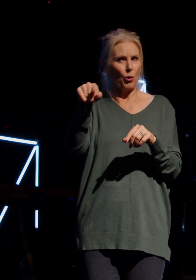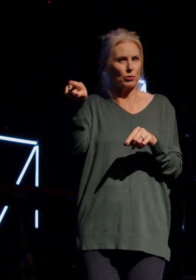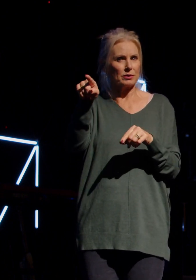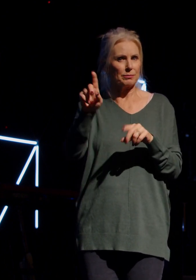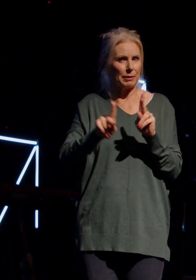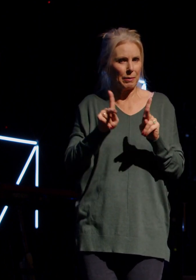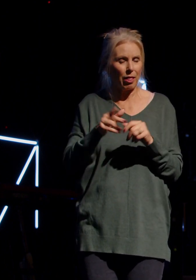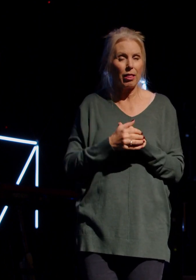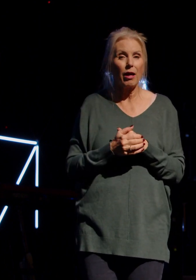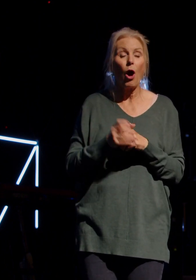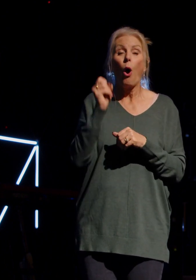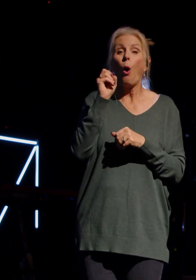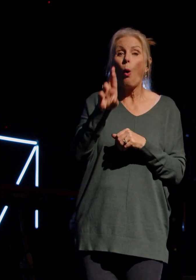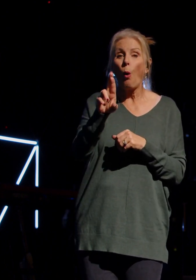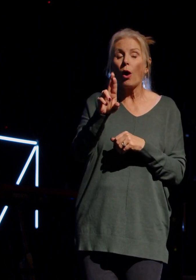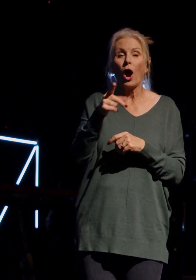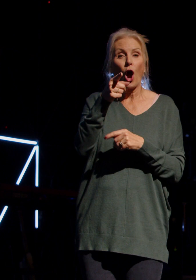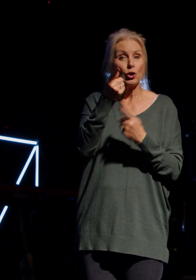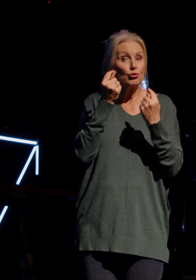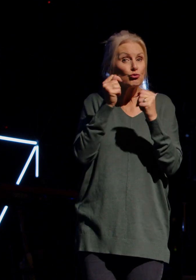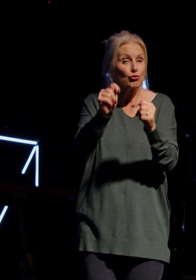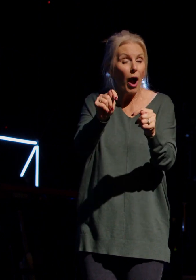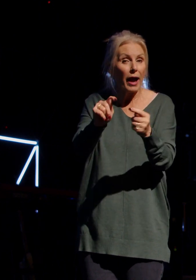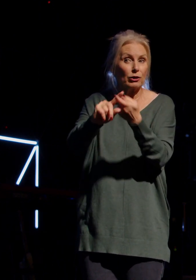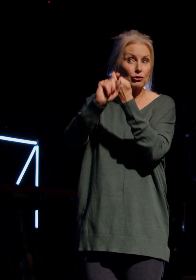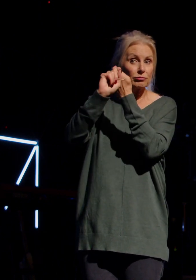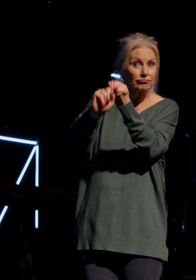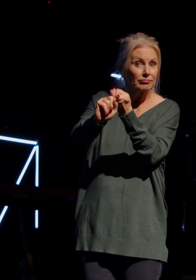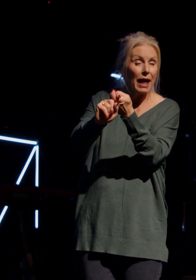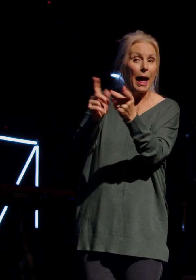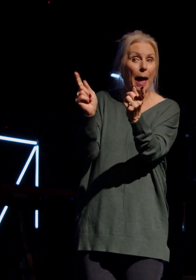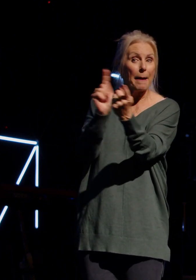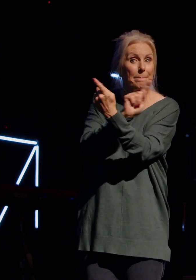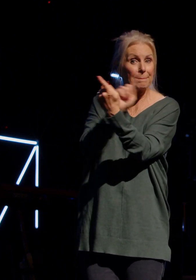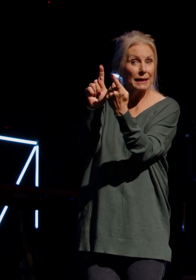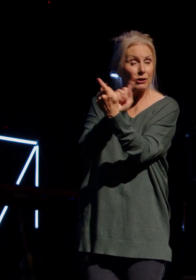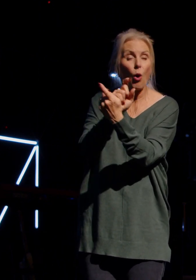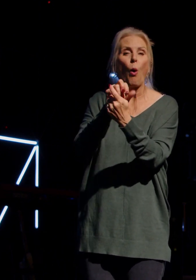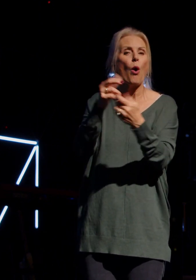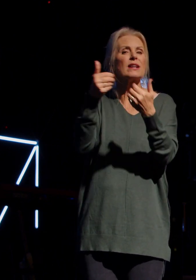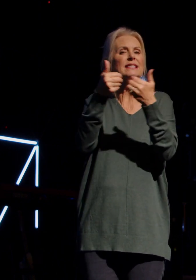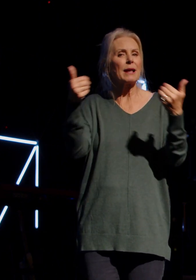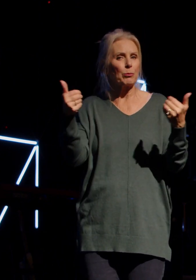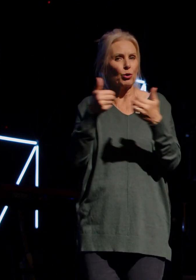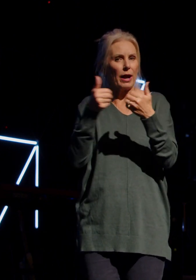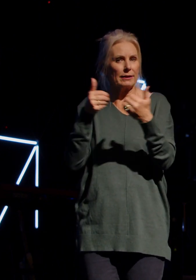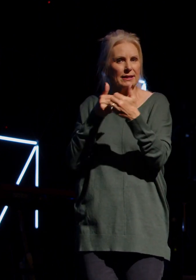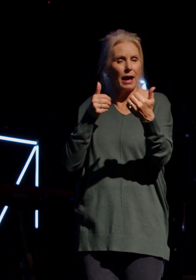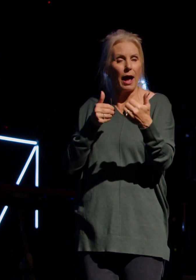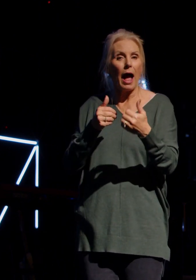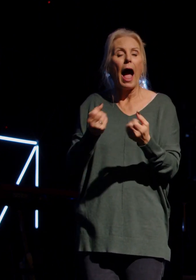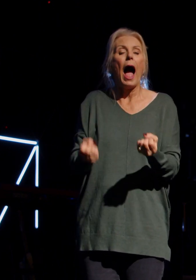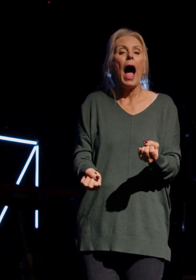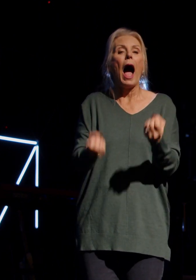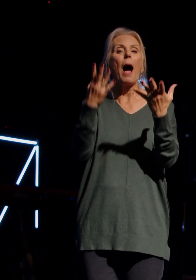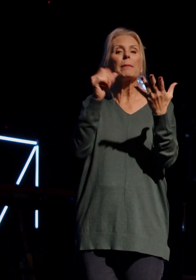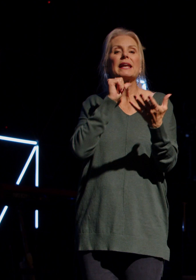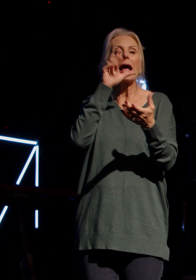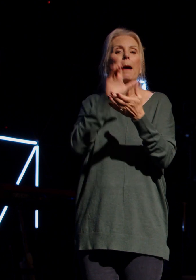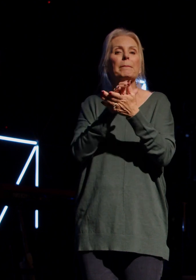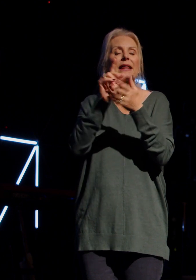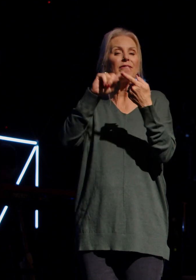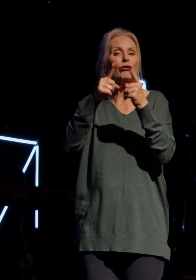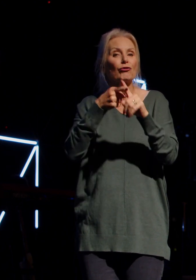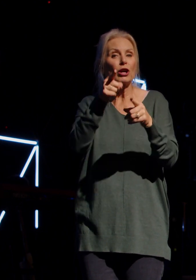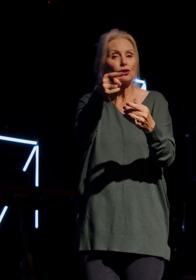you more intentional to befriend sinners and more intentional to separate yourself or kids from them? How many unbelieving friends do you have?